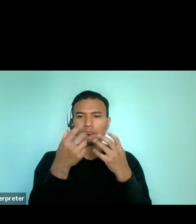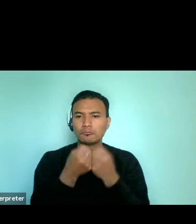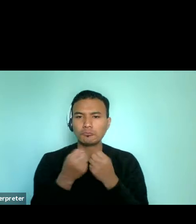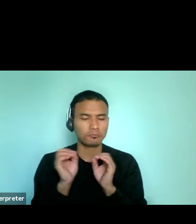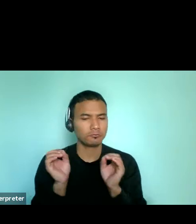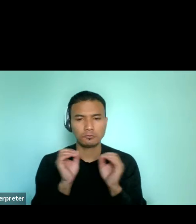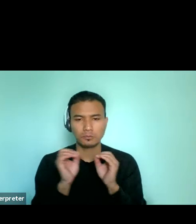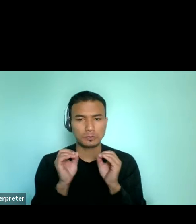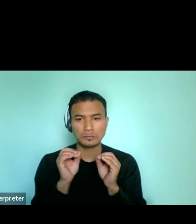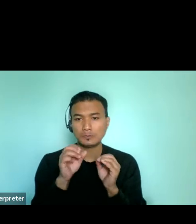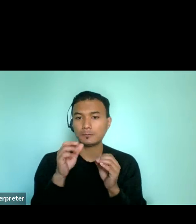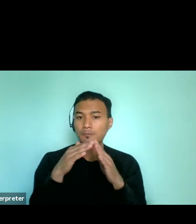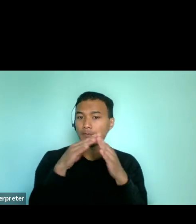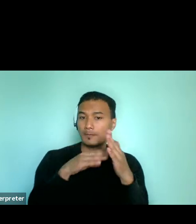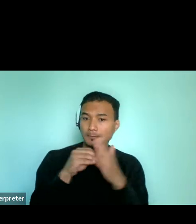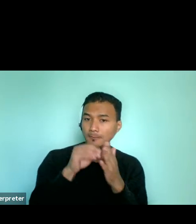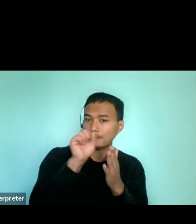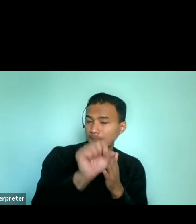So